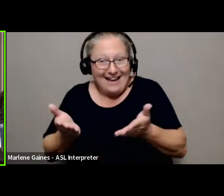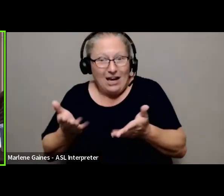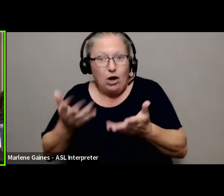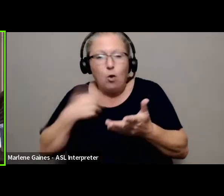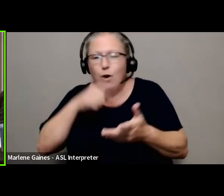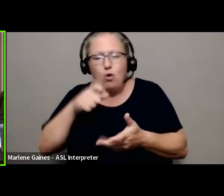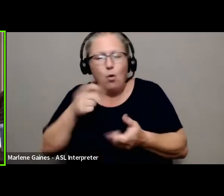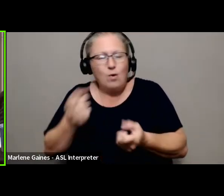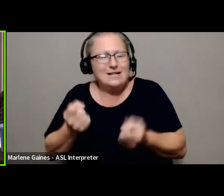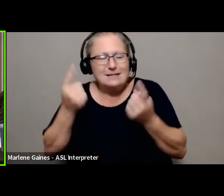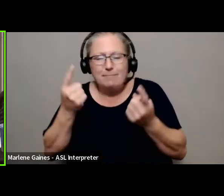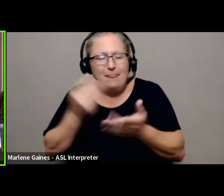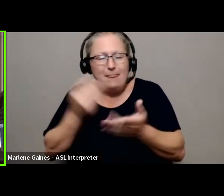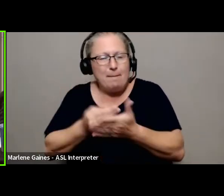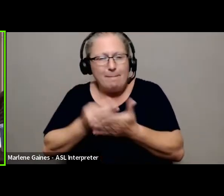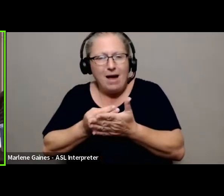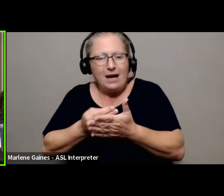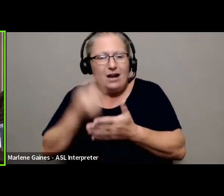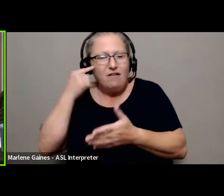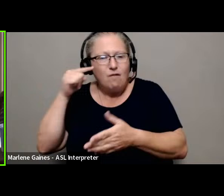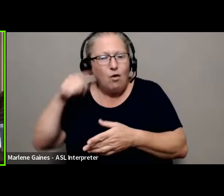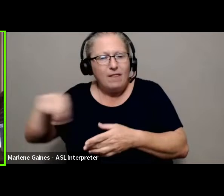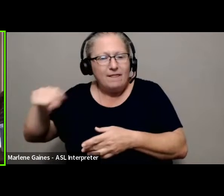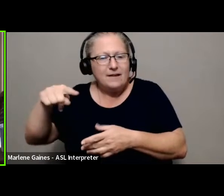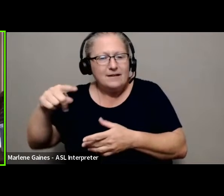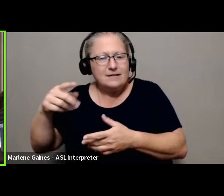money on these